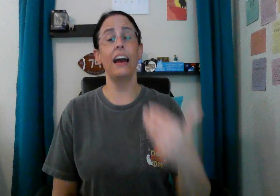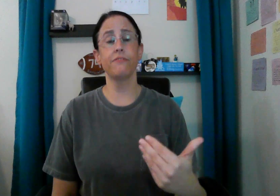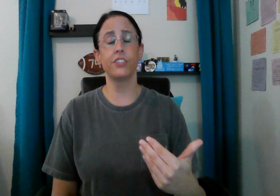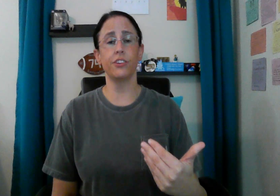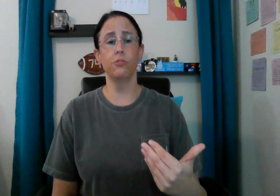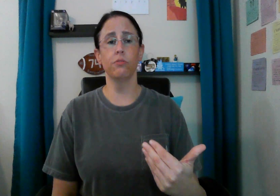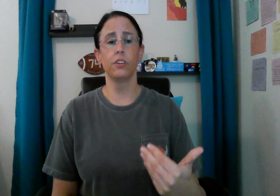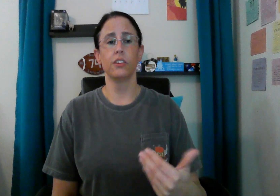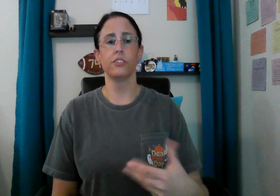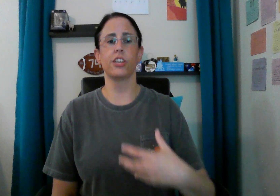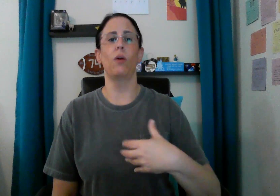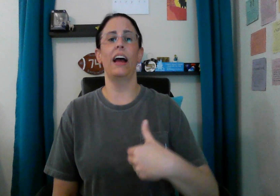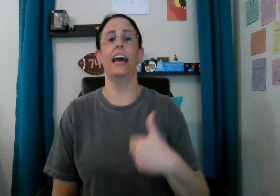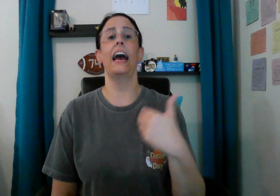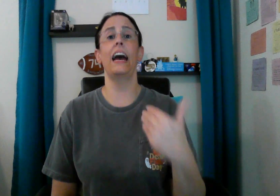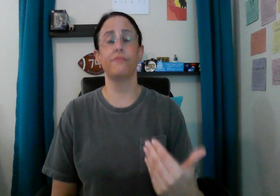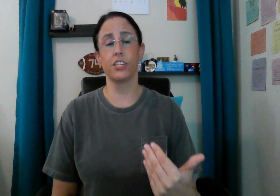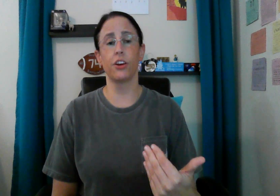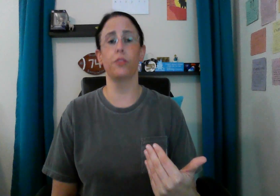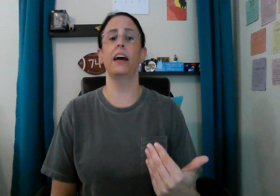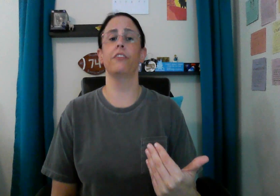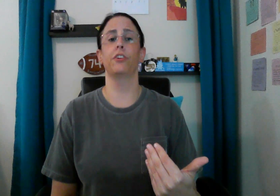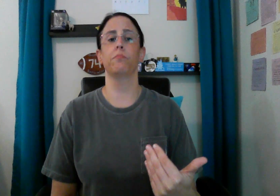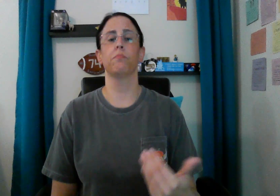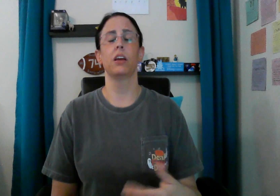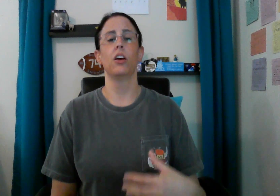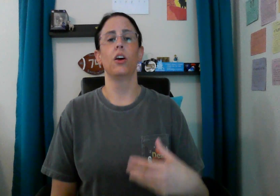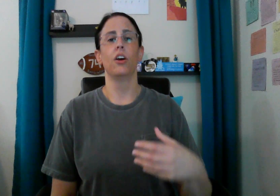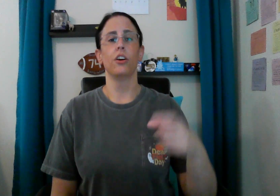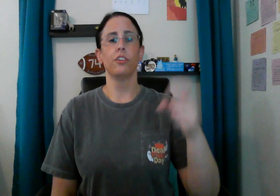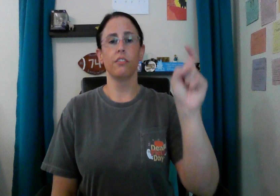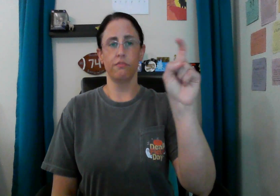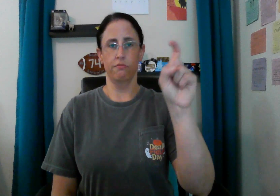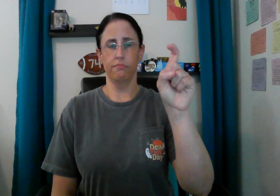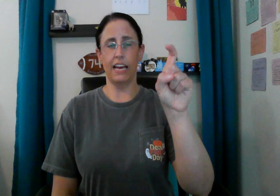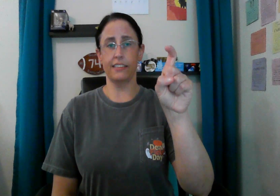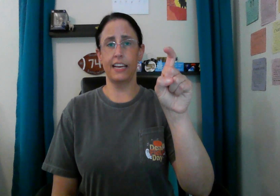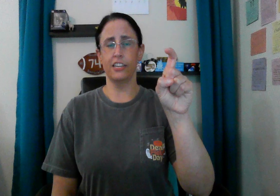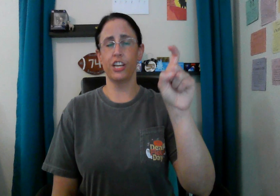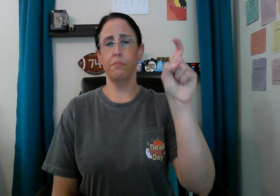have to, so I have to go to the bathroom. X hand shape.